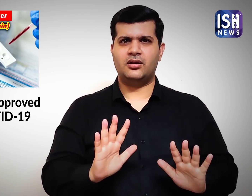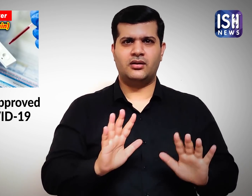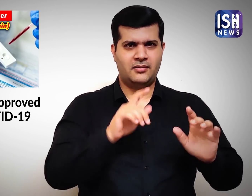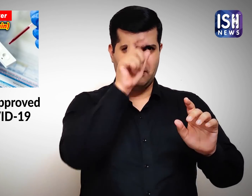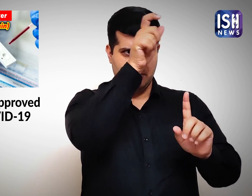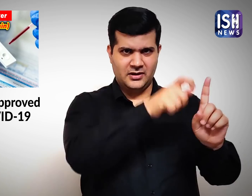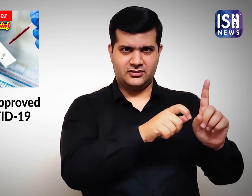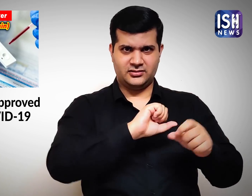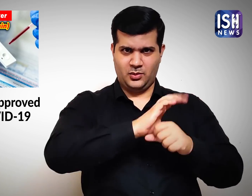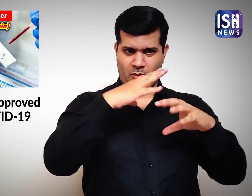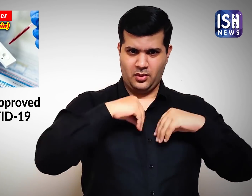less than 30 minutes.